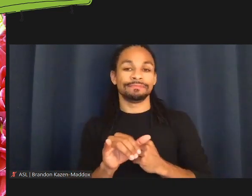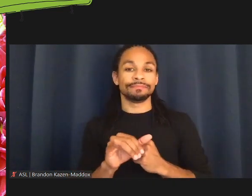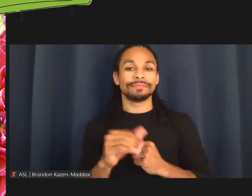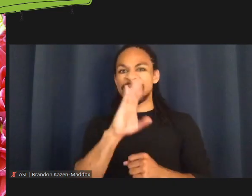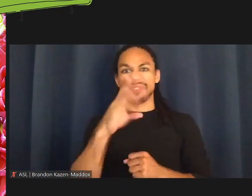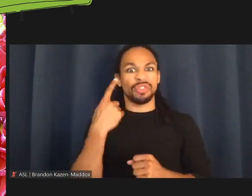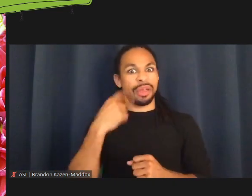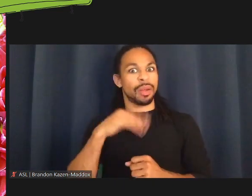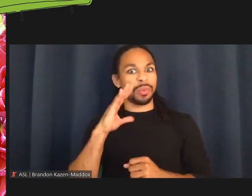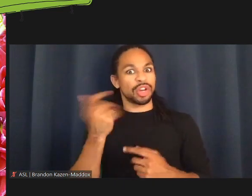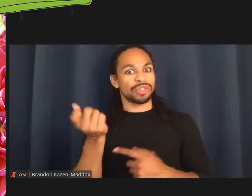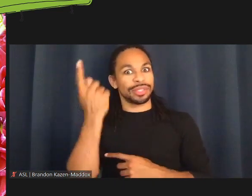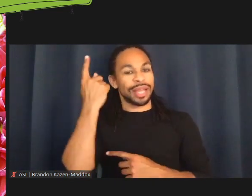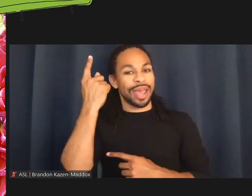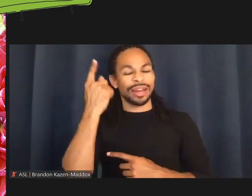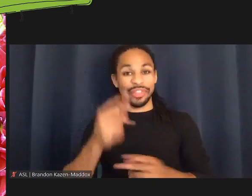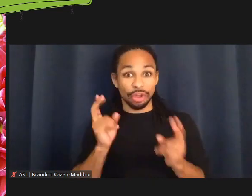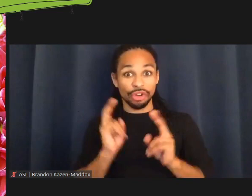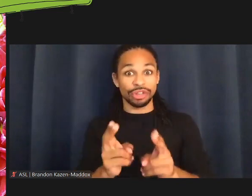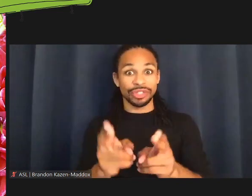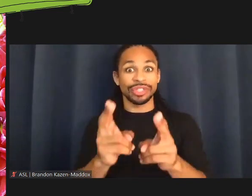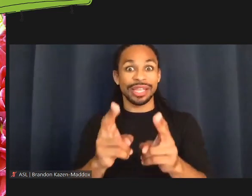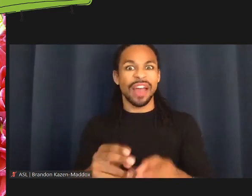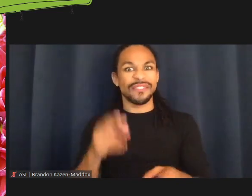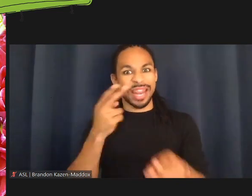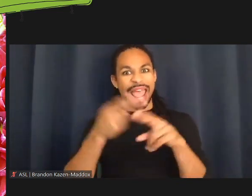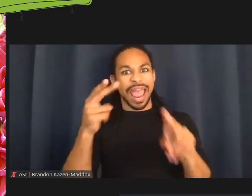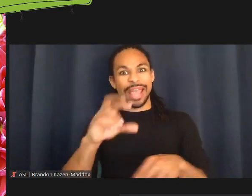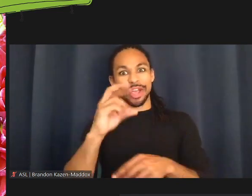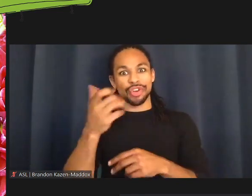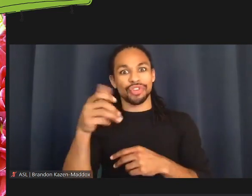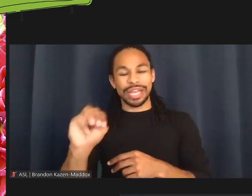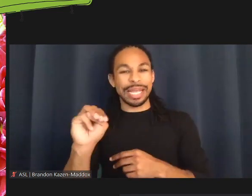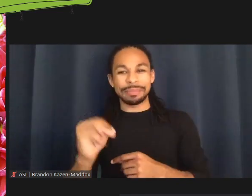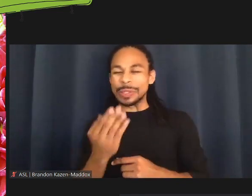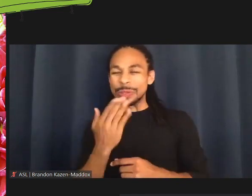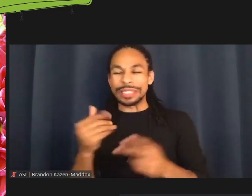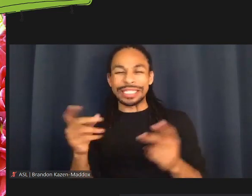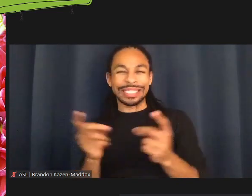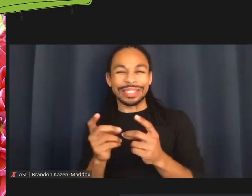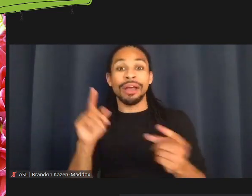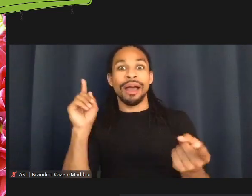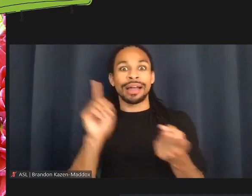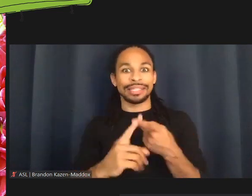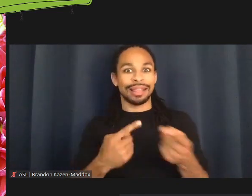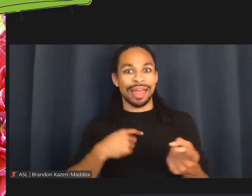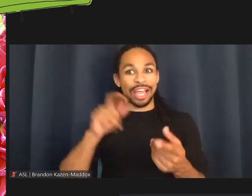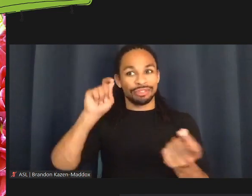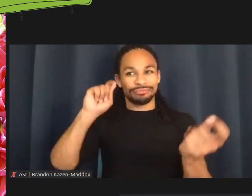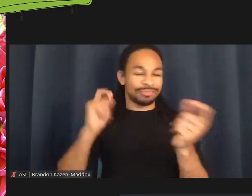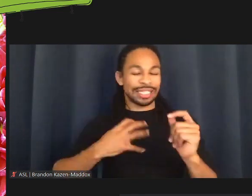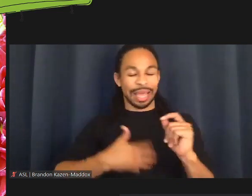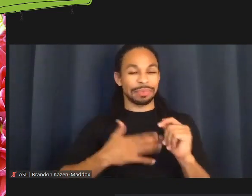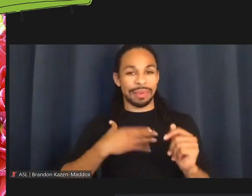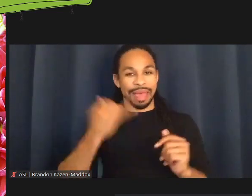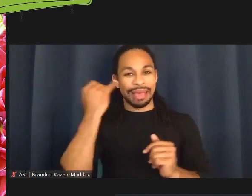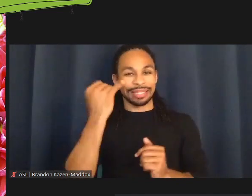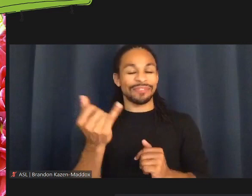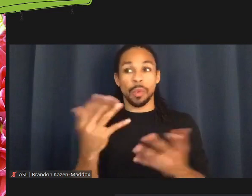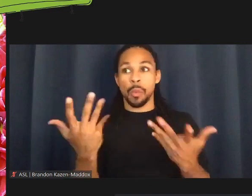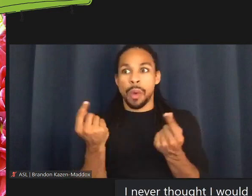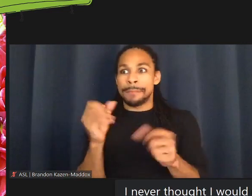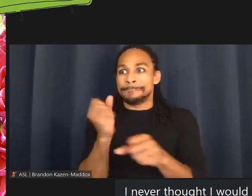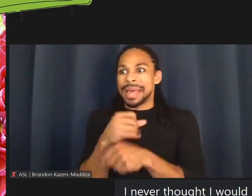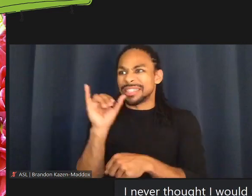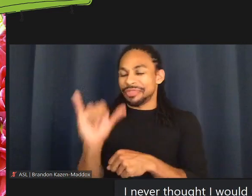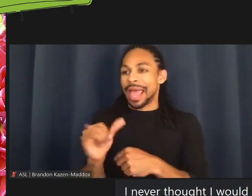I would understand the urgency of an egg cream until I adapted my idea of what makes a treat sweet.